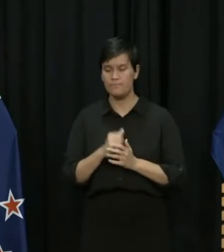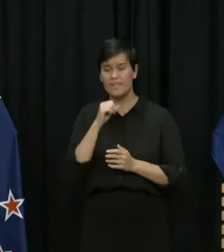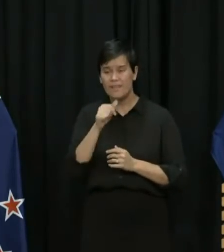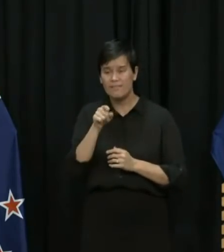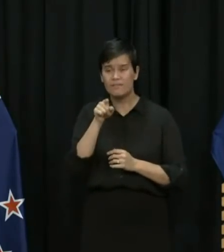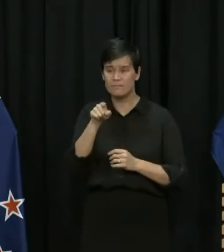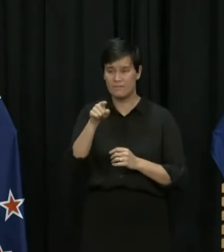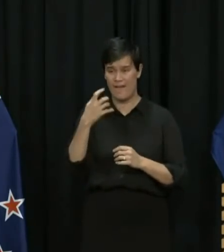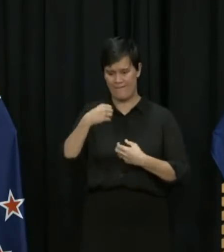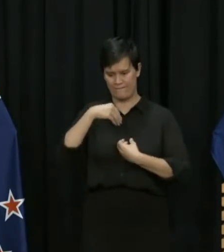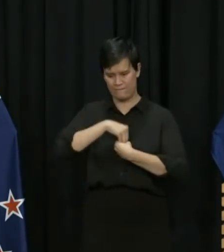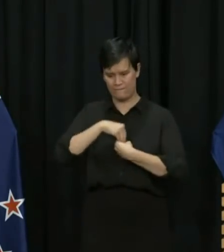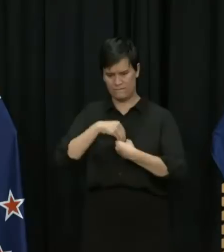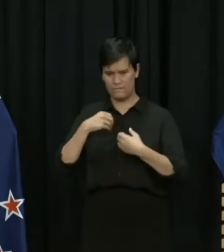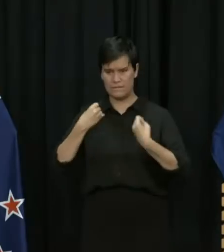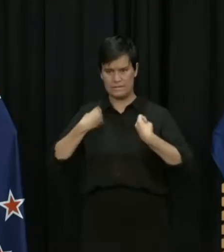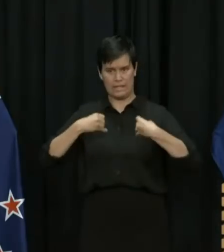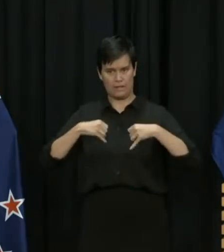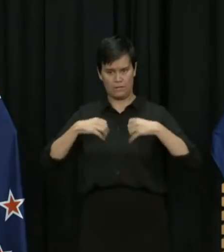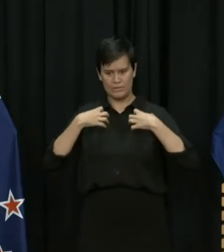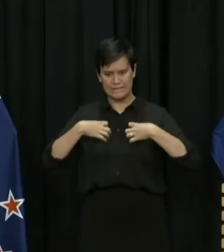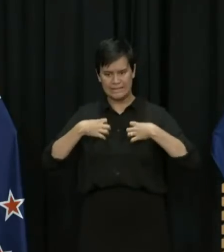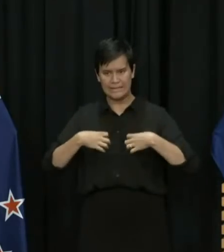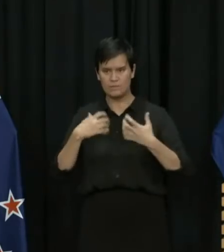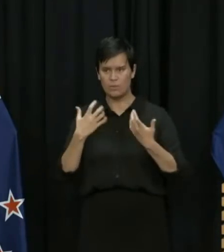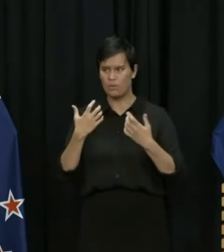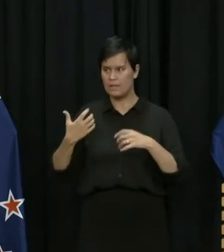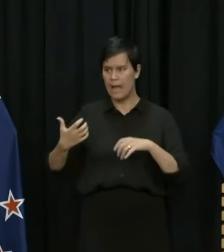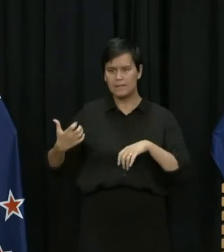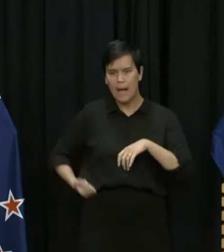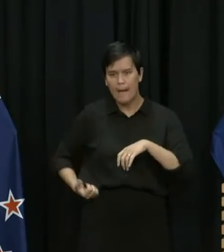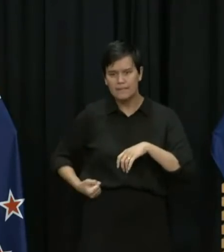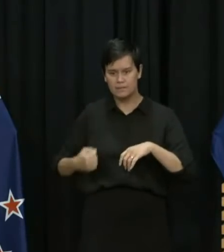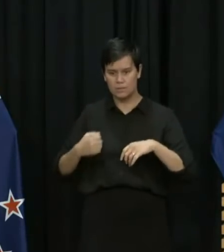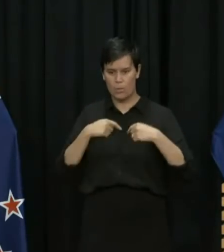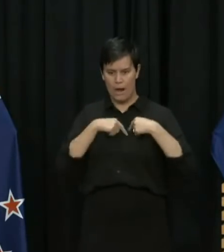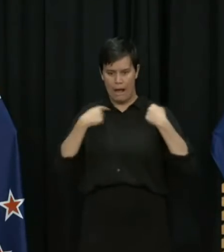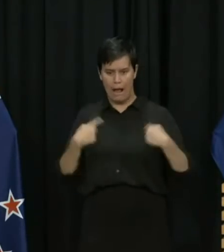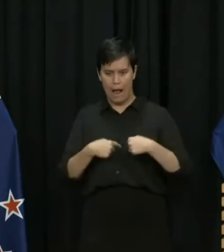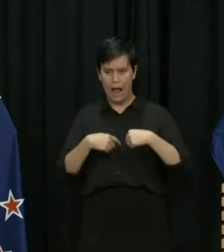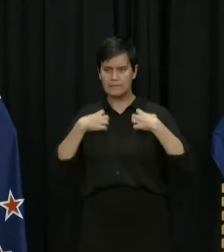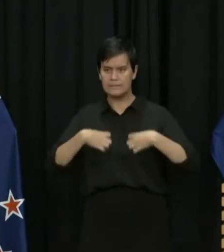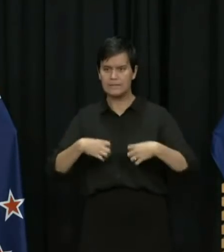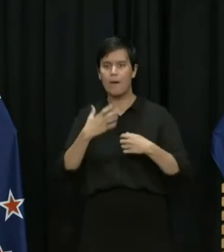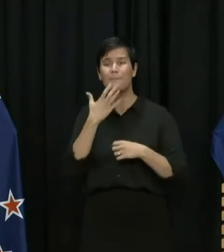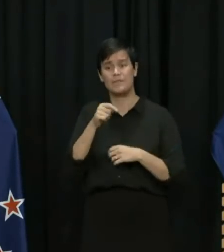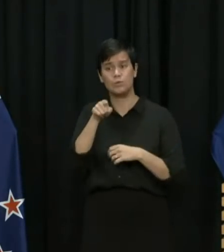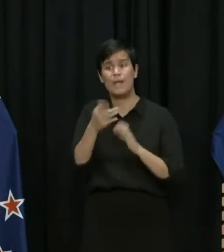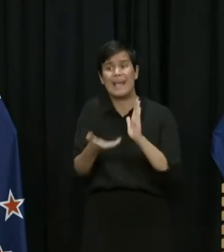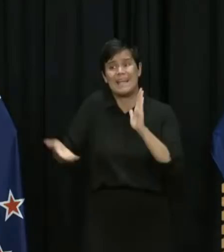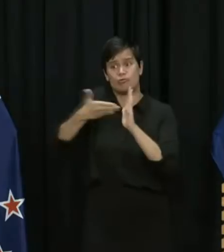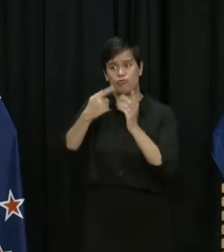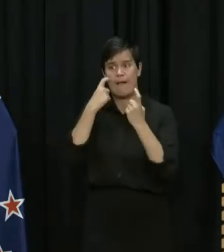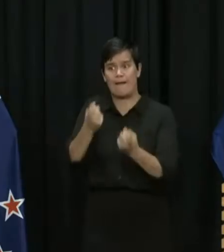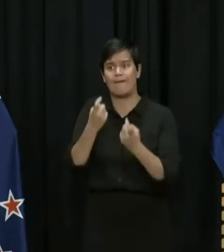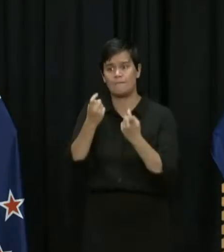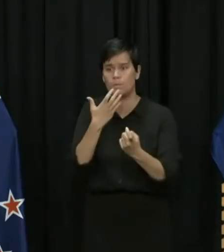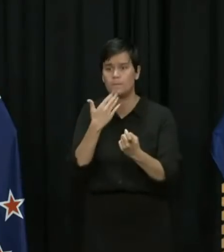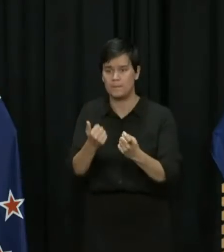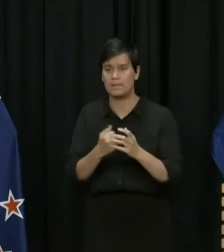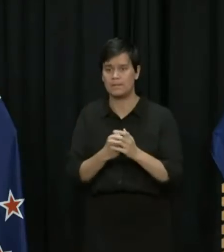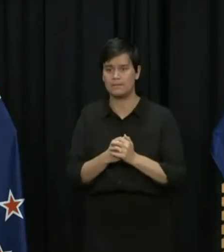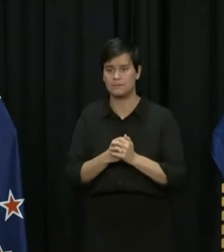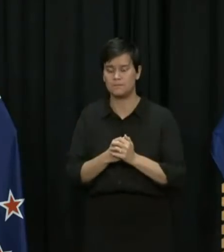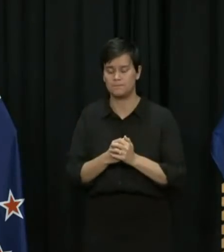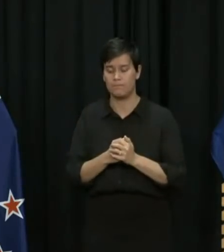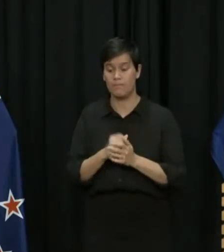are encouraged to stay at home where possible and take additional precautions when you're leaving home. If you're in Auckland, we ask that you use a